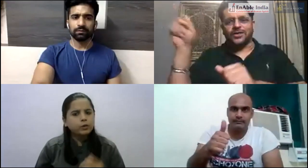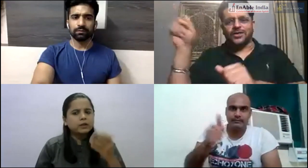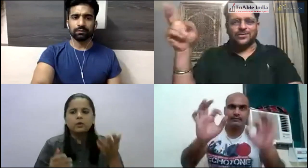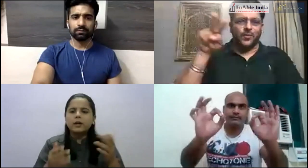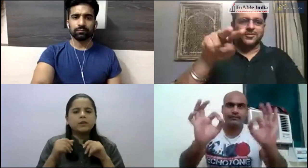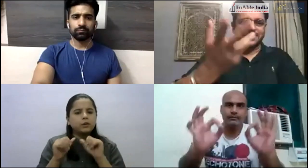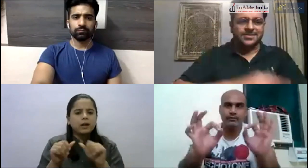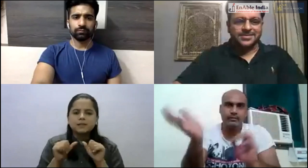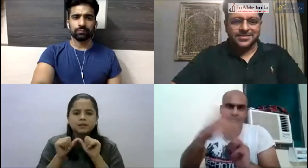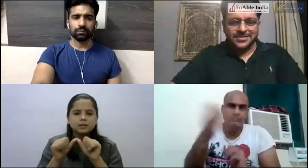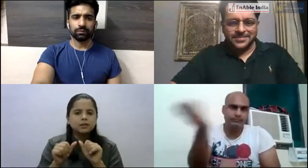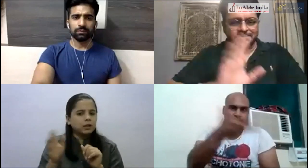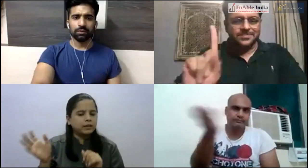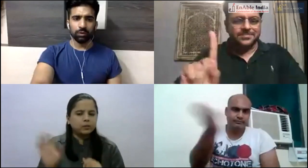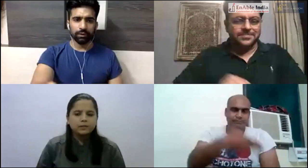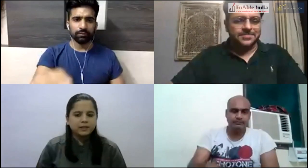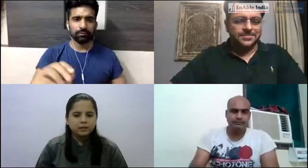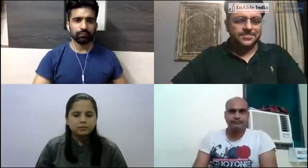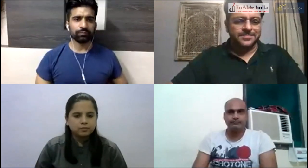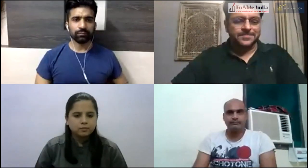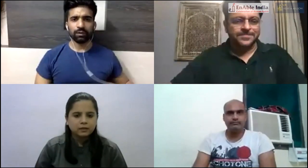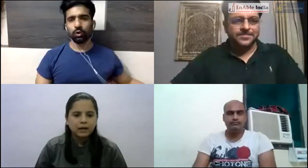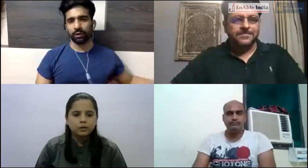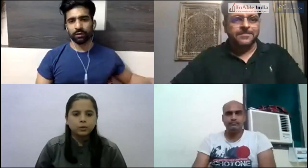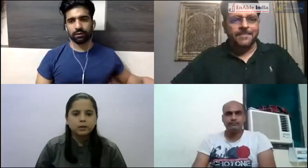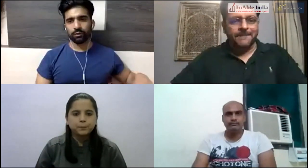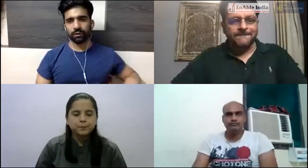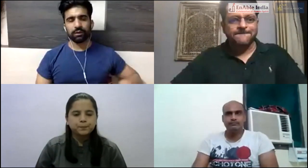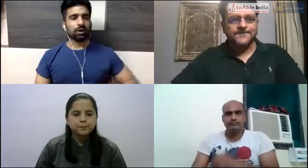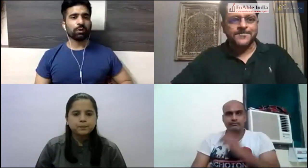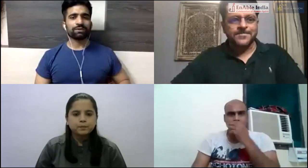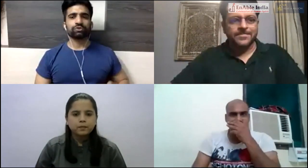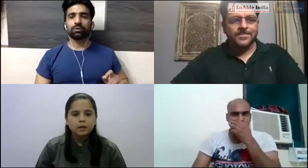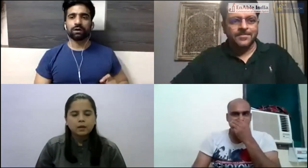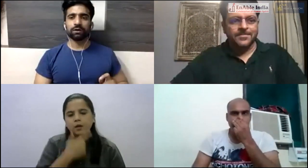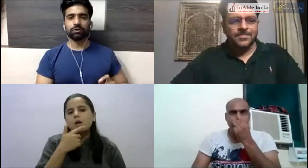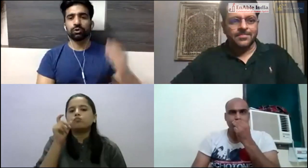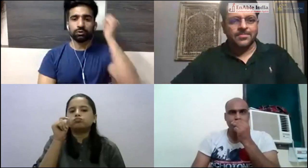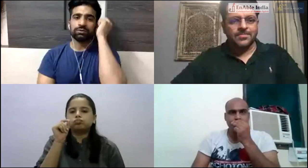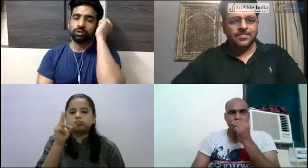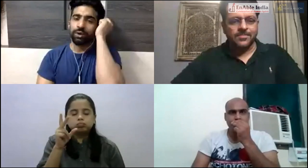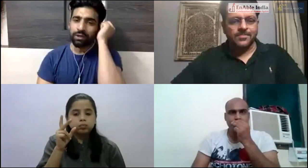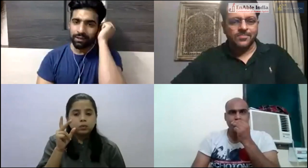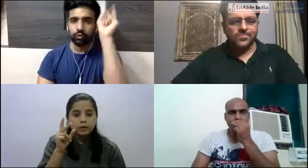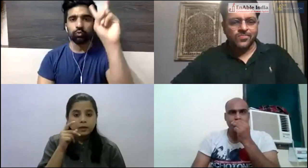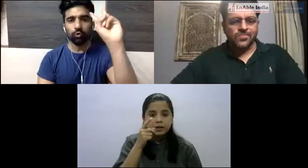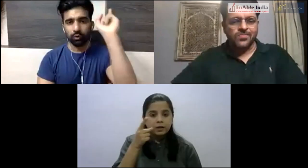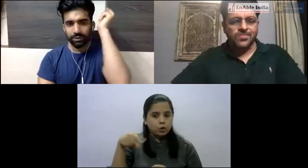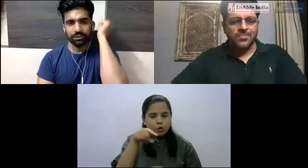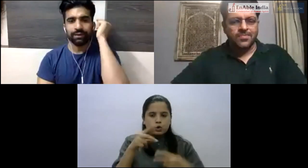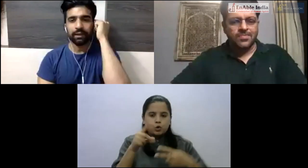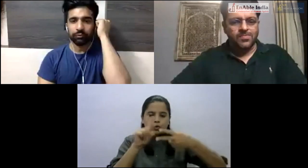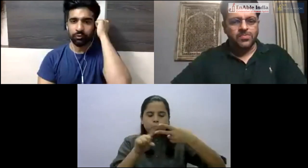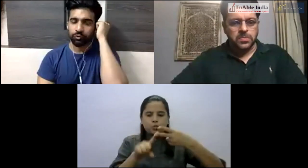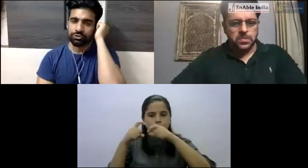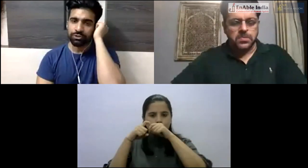Okay, you can go ahead with your answer. They will see. They will have a look. All right. So you had like two-fold question